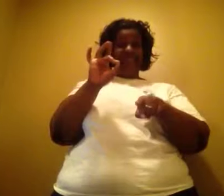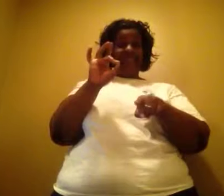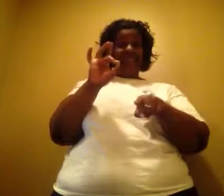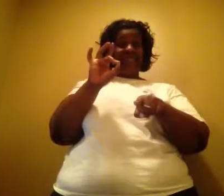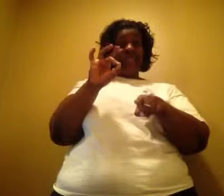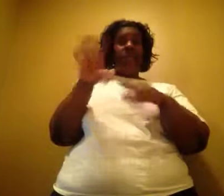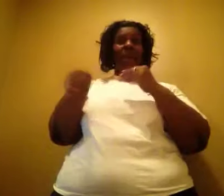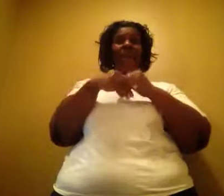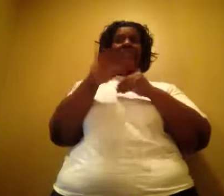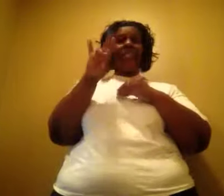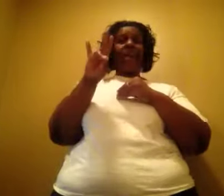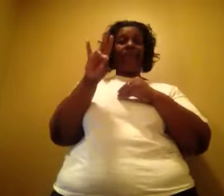to it. 1, 2,